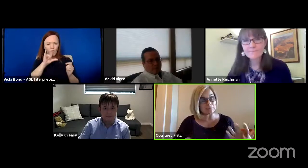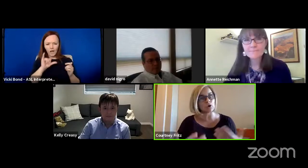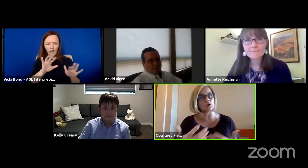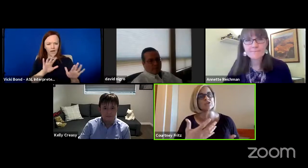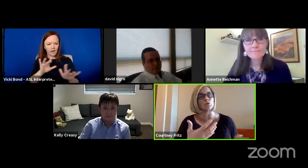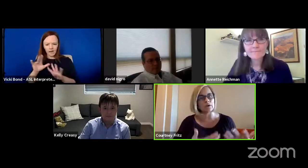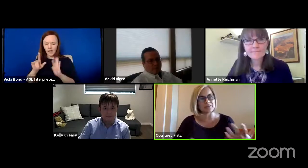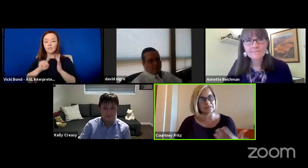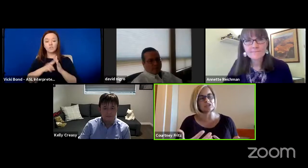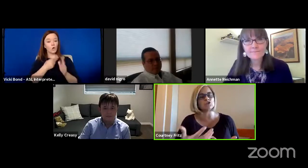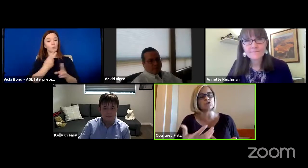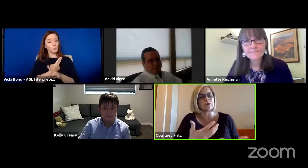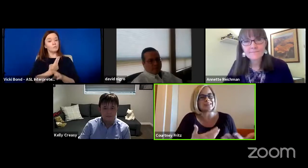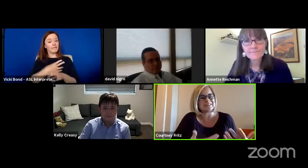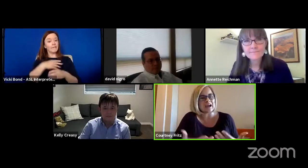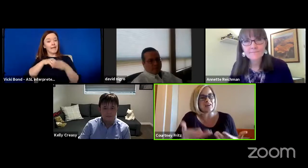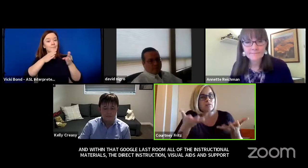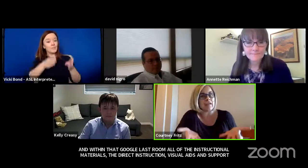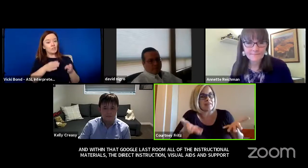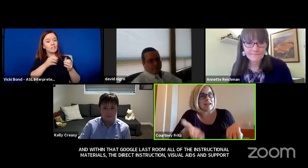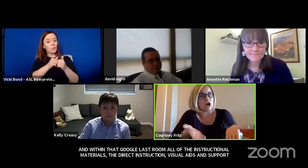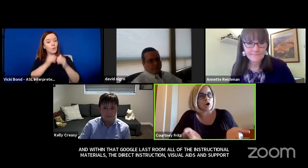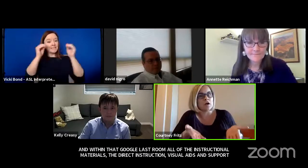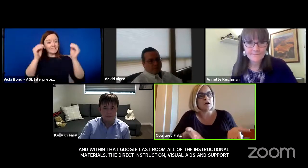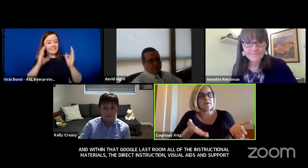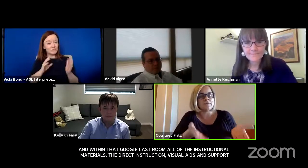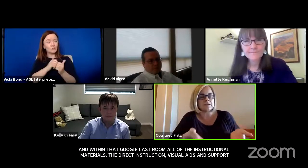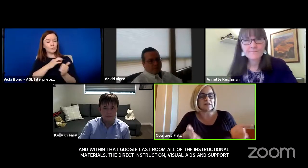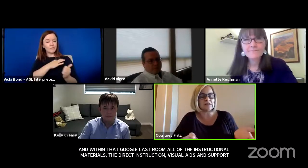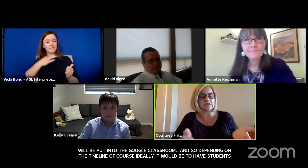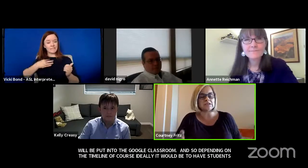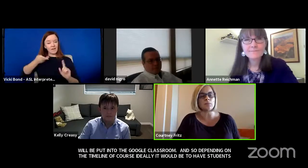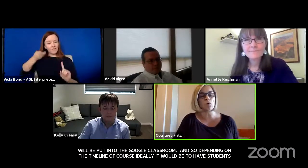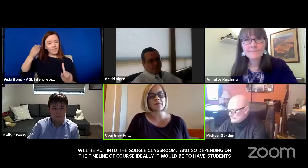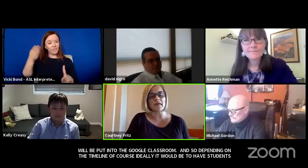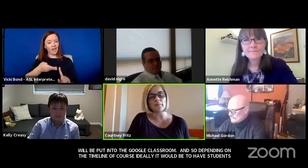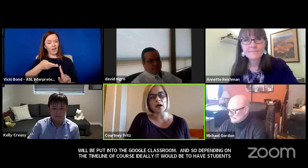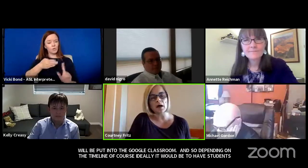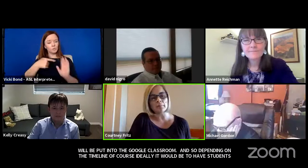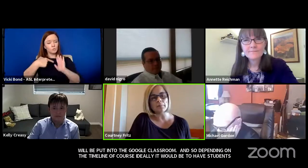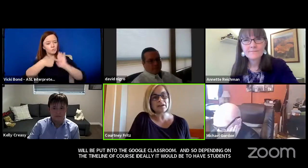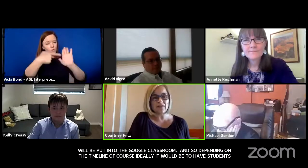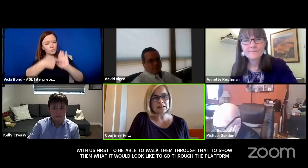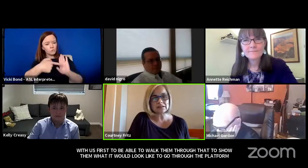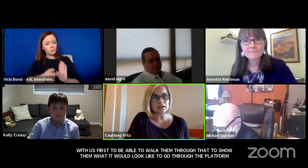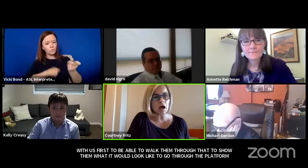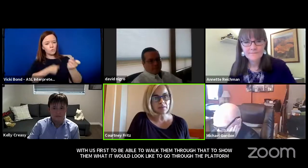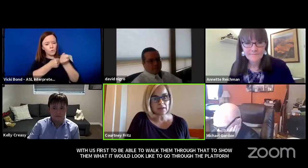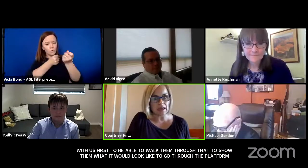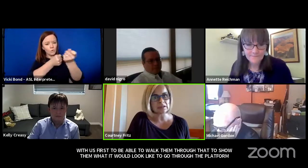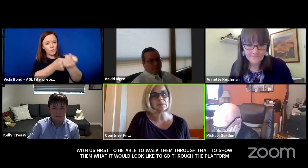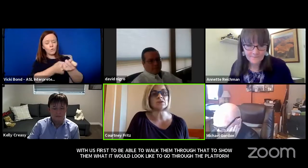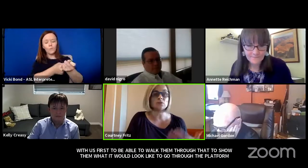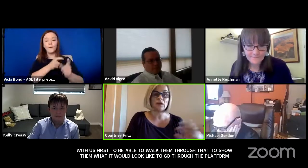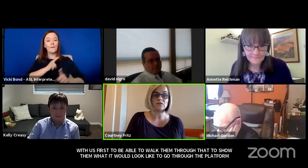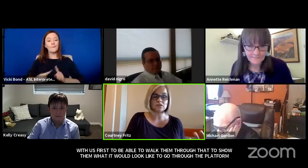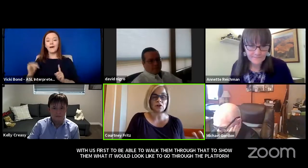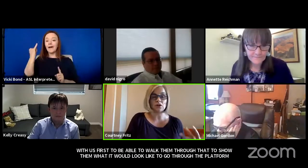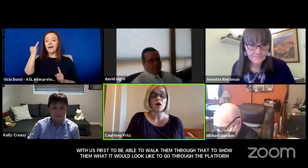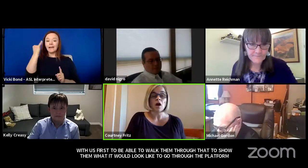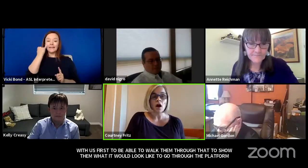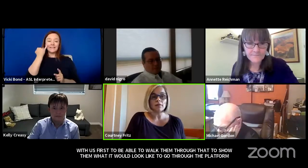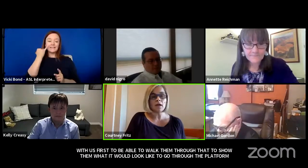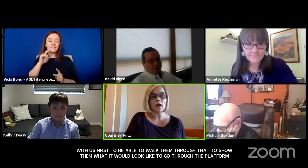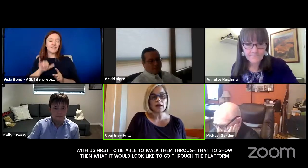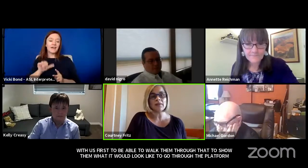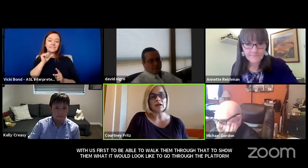it in person with the teachers, with staff right there, physically to support them. But if that's not the case, because we have to